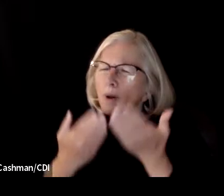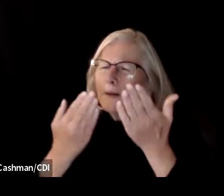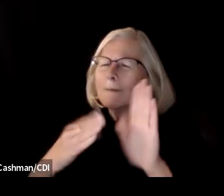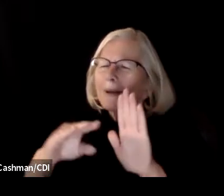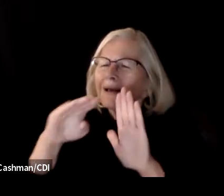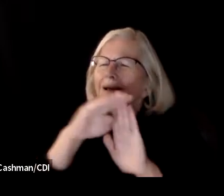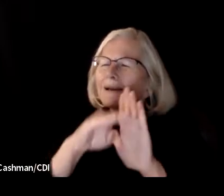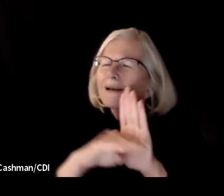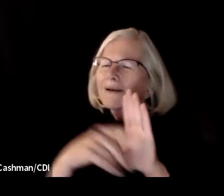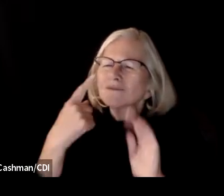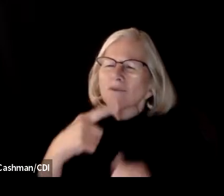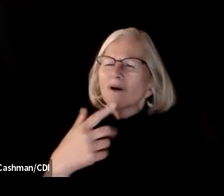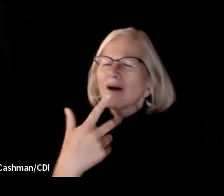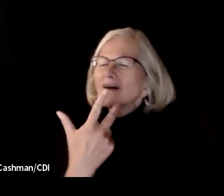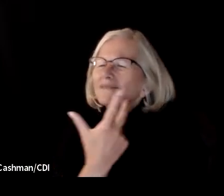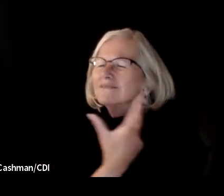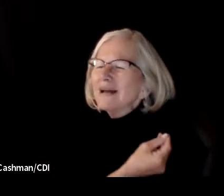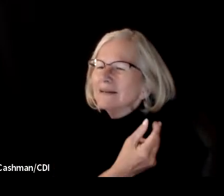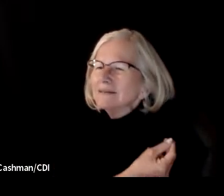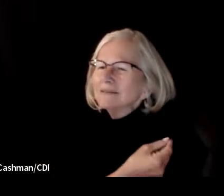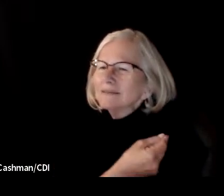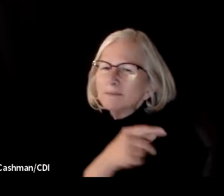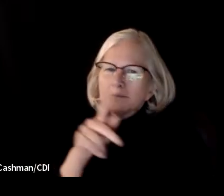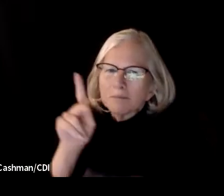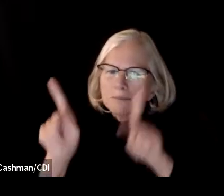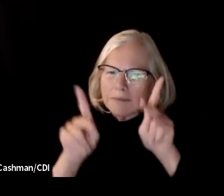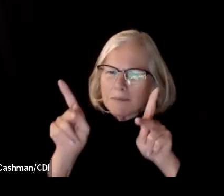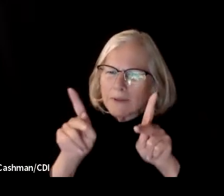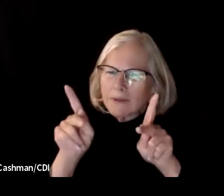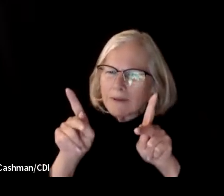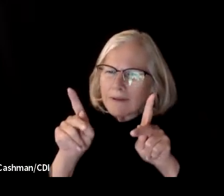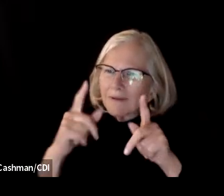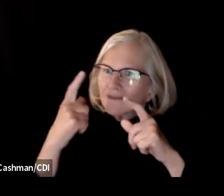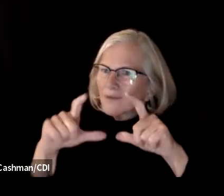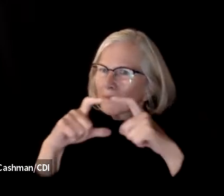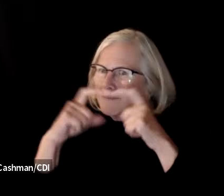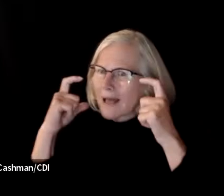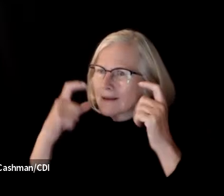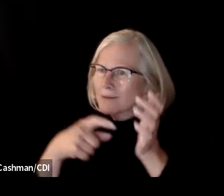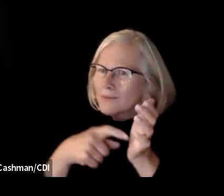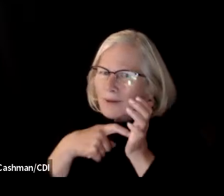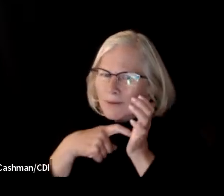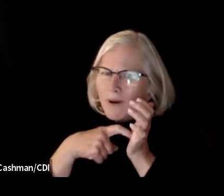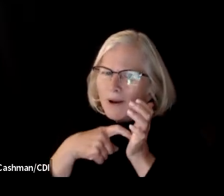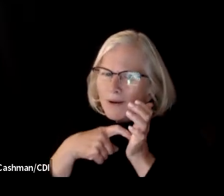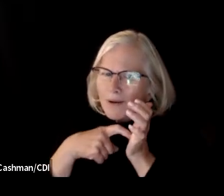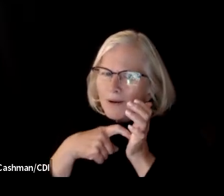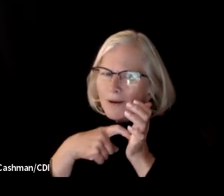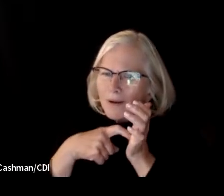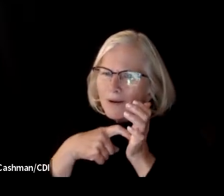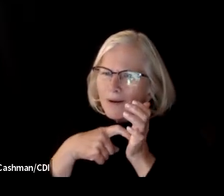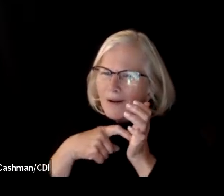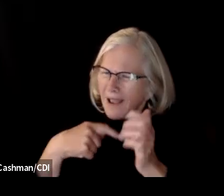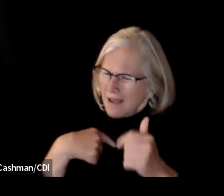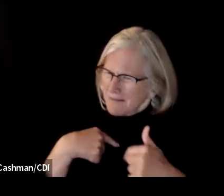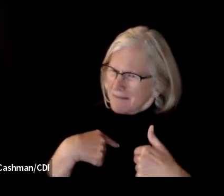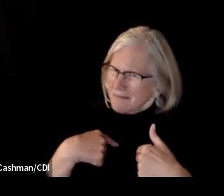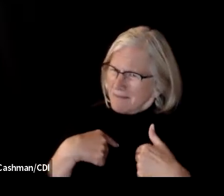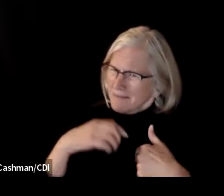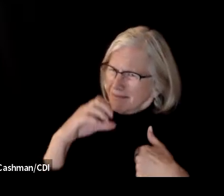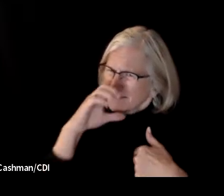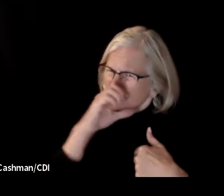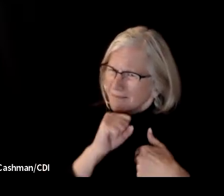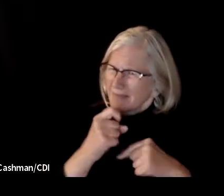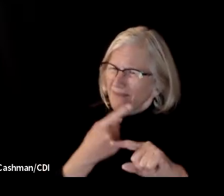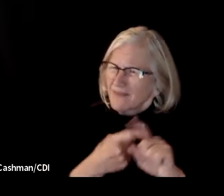people still needing to wear masks. I'm assuming this is based on recent data and anecdotes coming out about